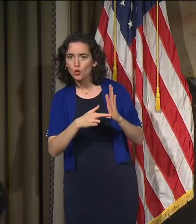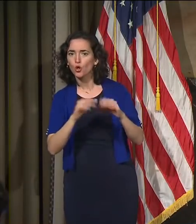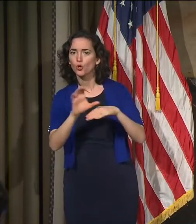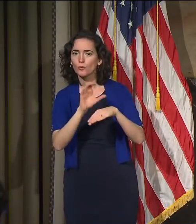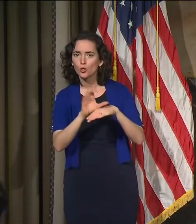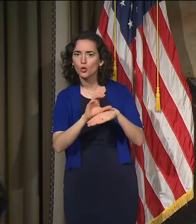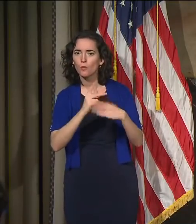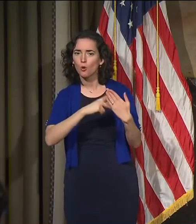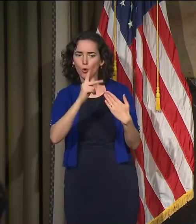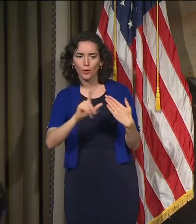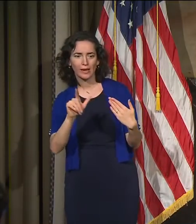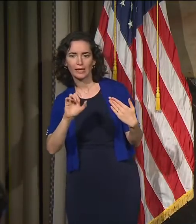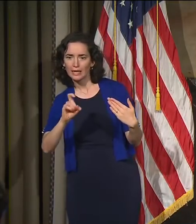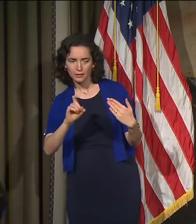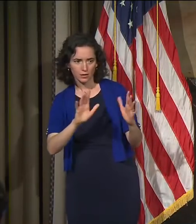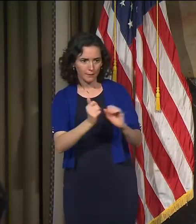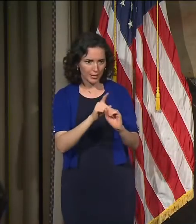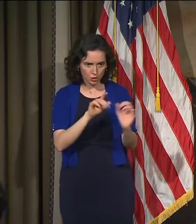and so forth.